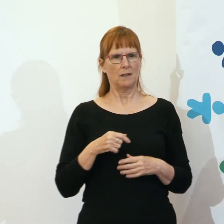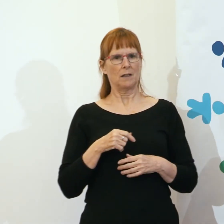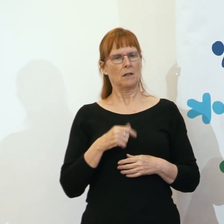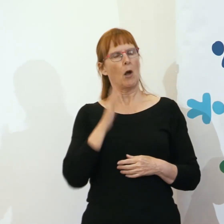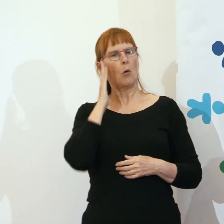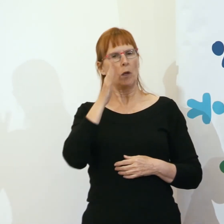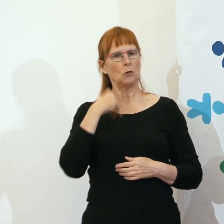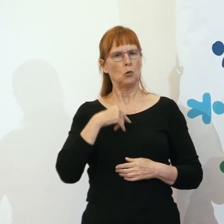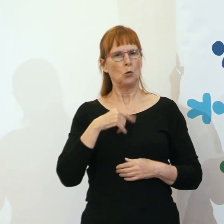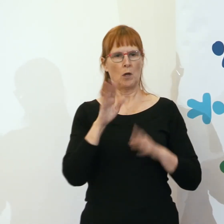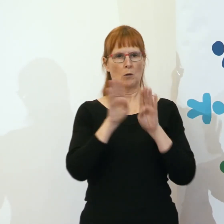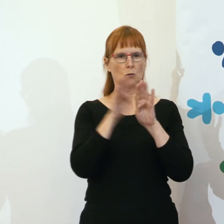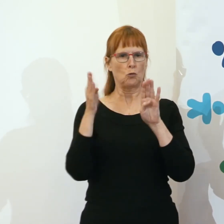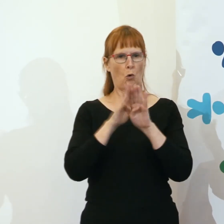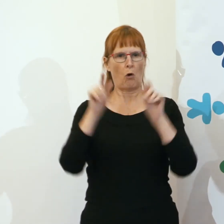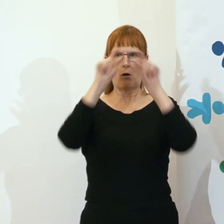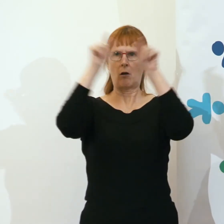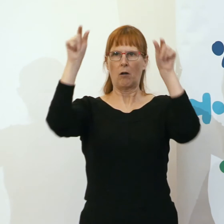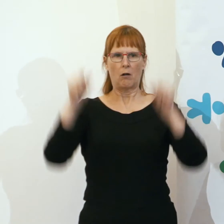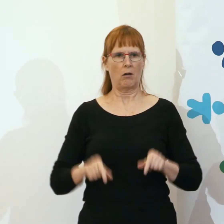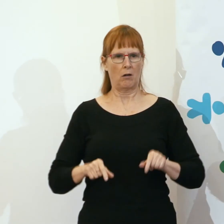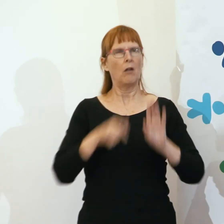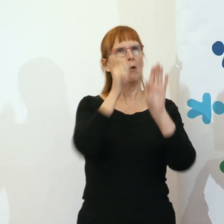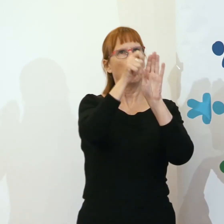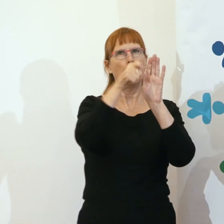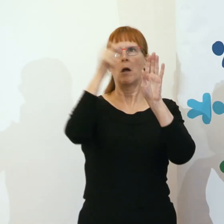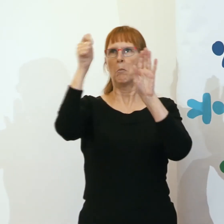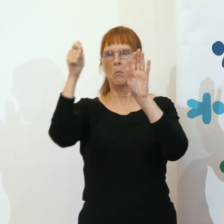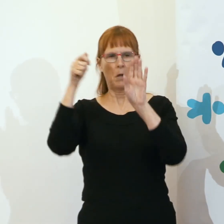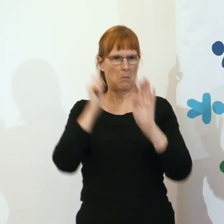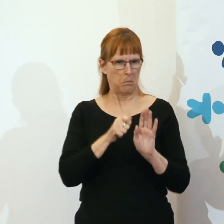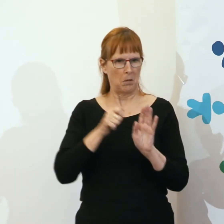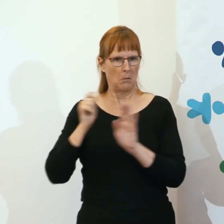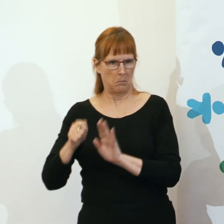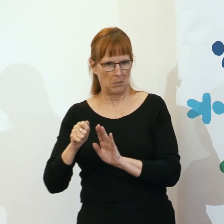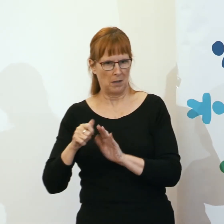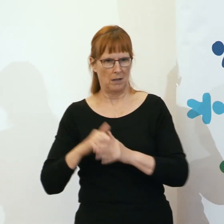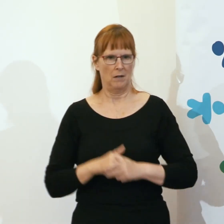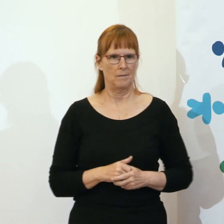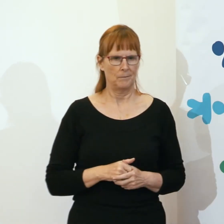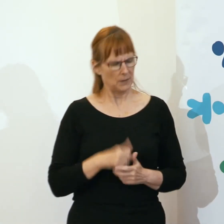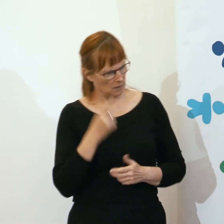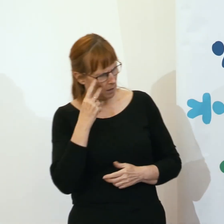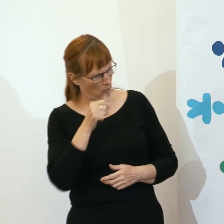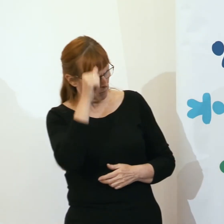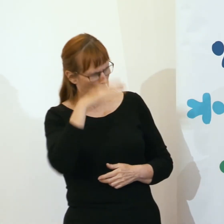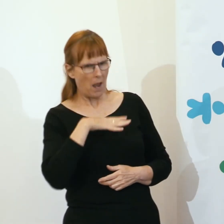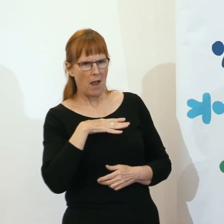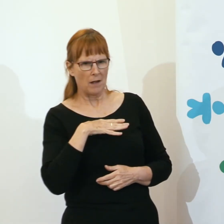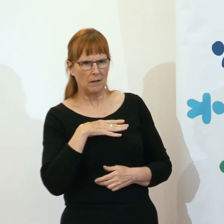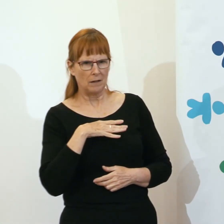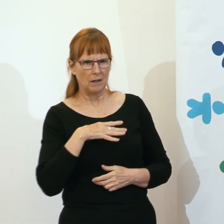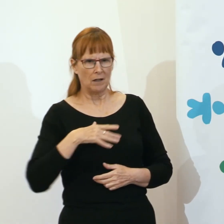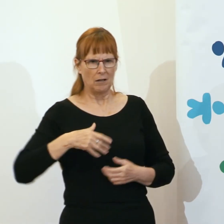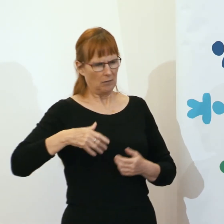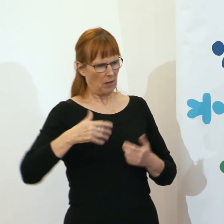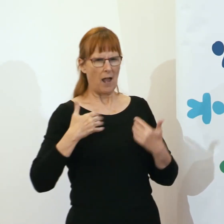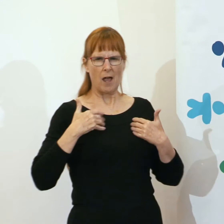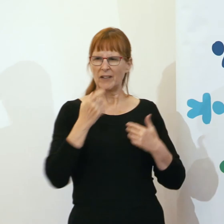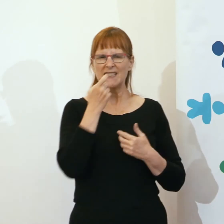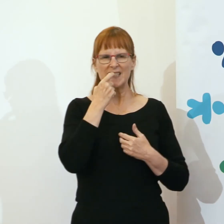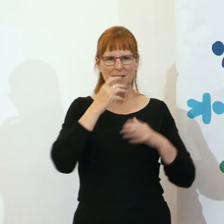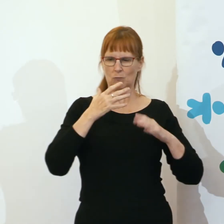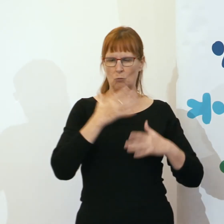door." Another person walks by carrying plasterboard, and the man asks, "What are you